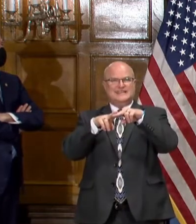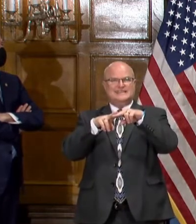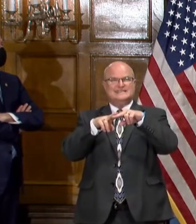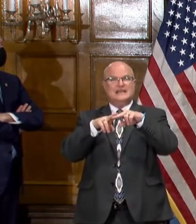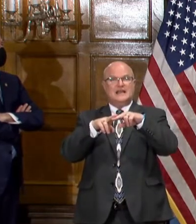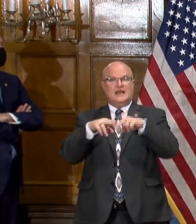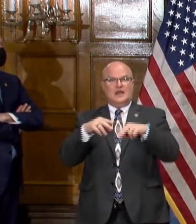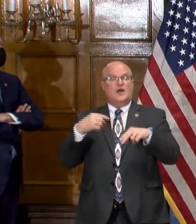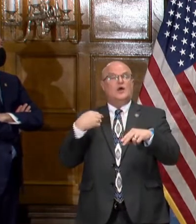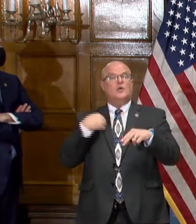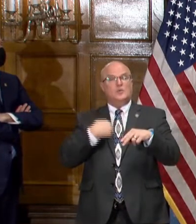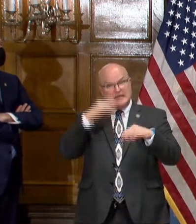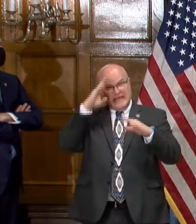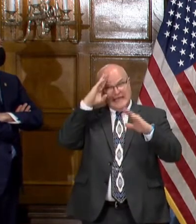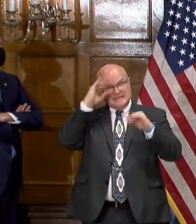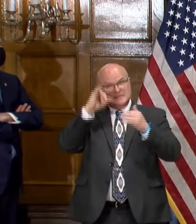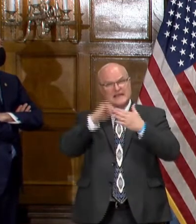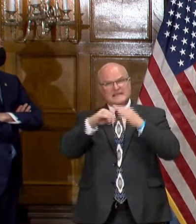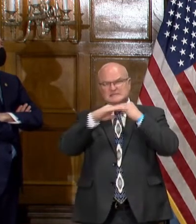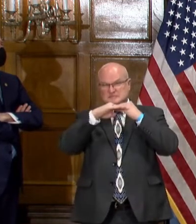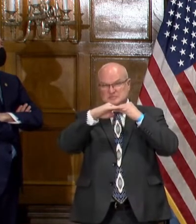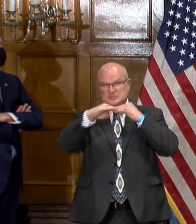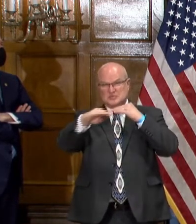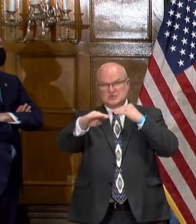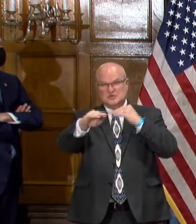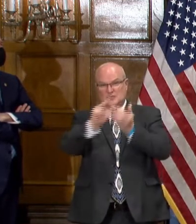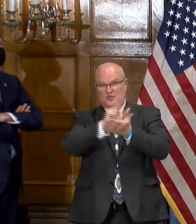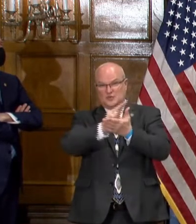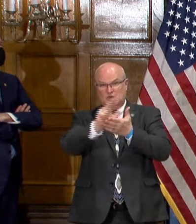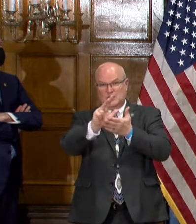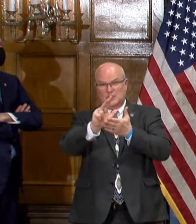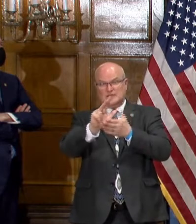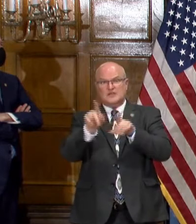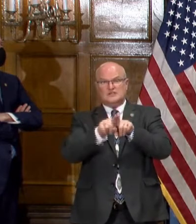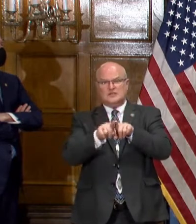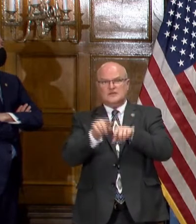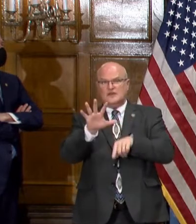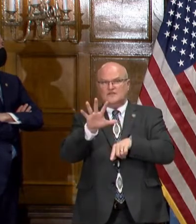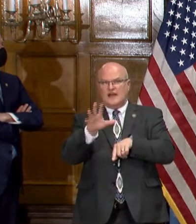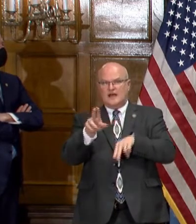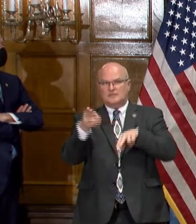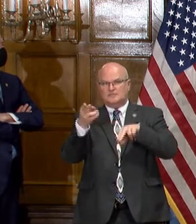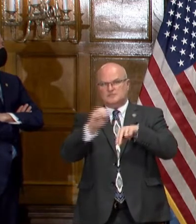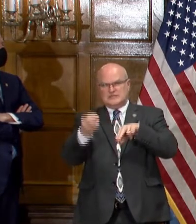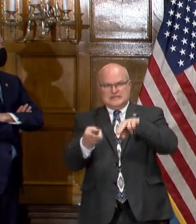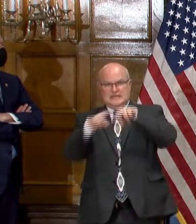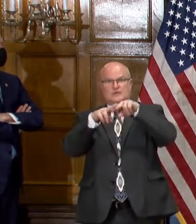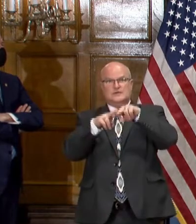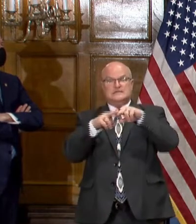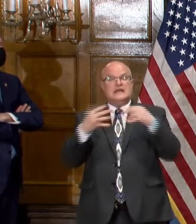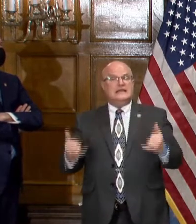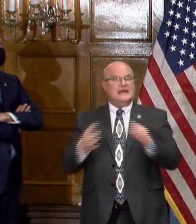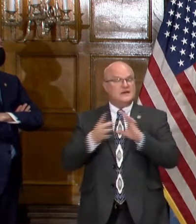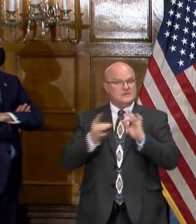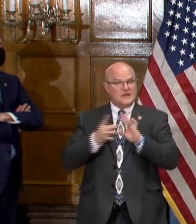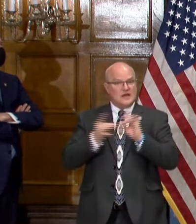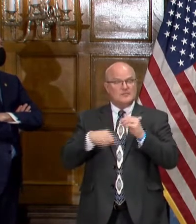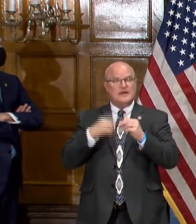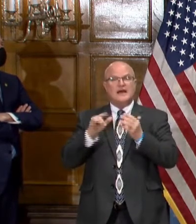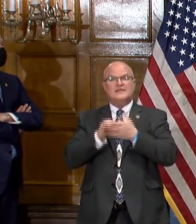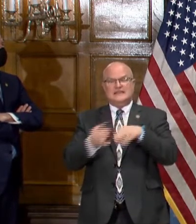and we expect that to stay the same. For at least 3 weeks, we also saw a 5% bump. And now when you talk about